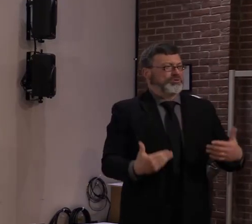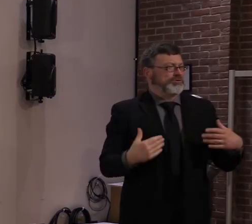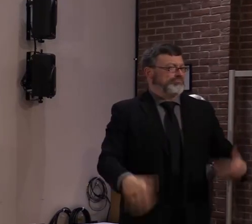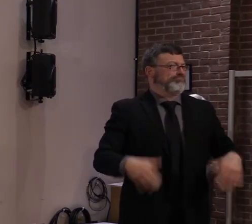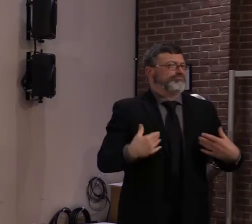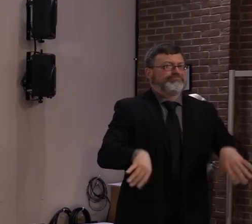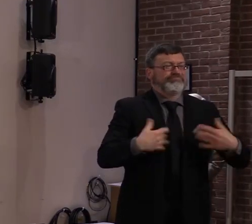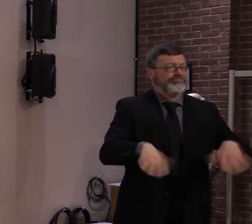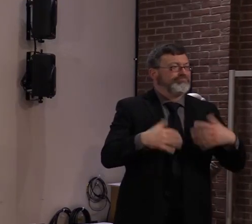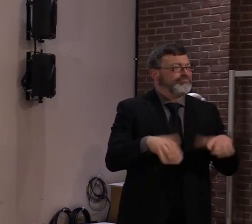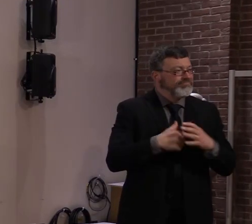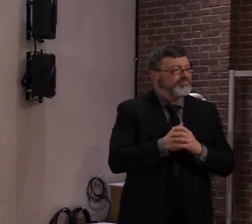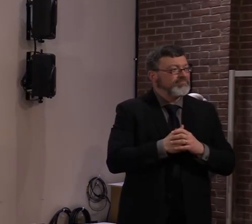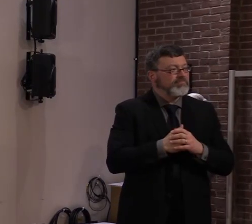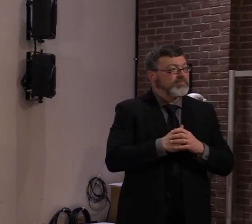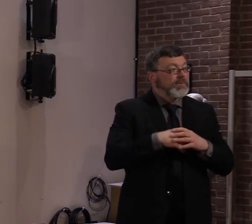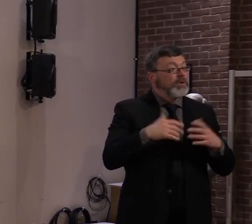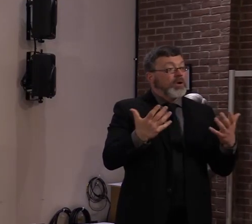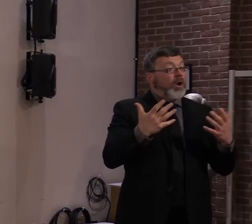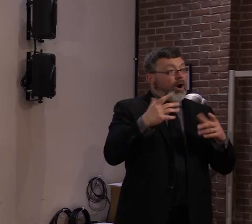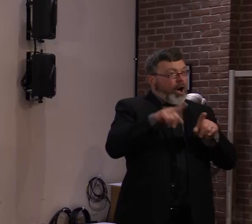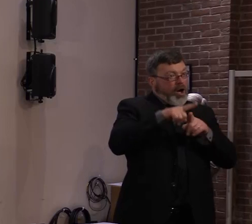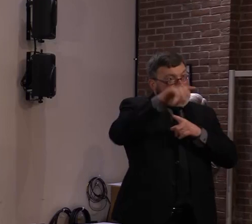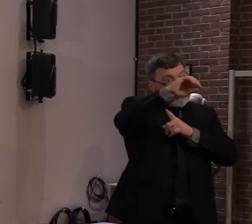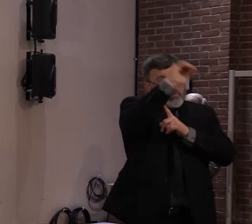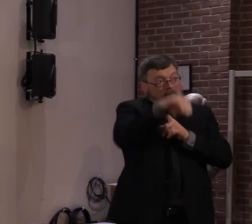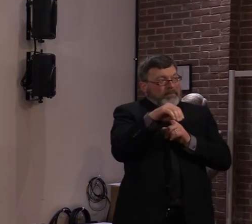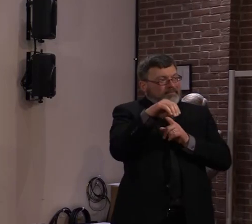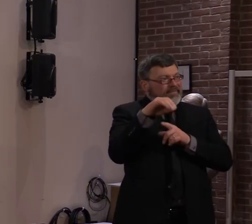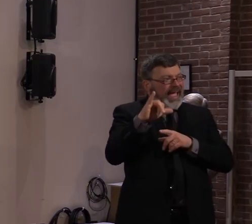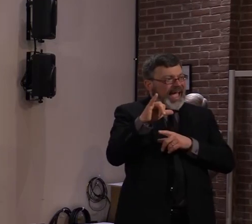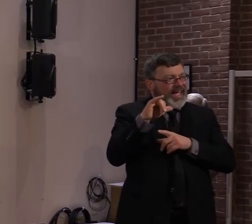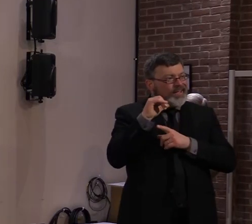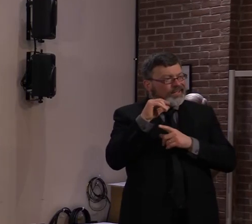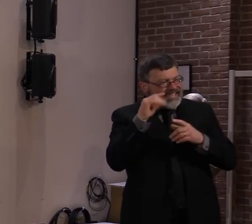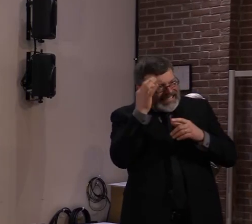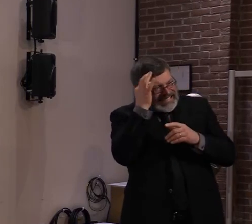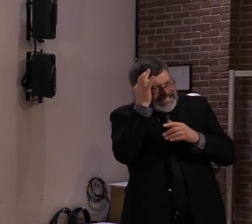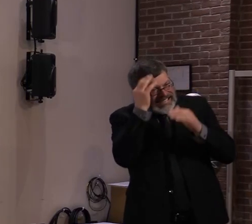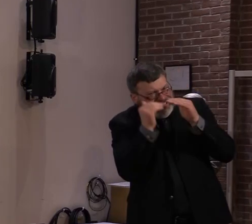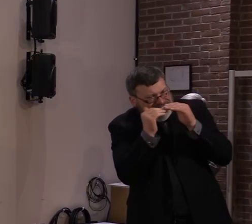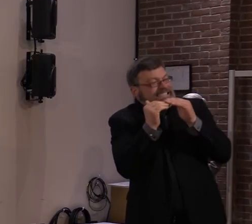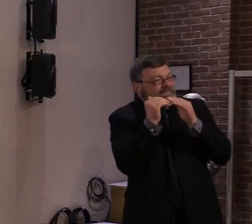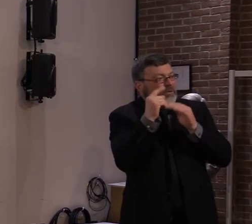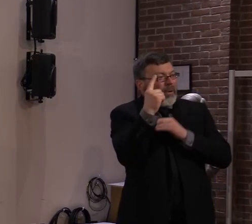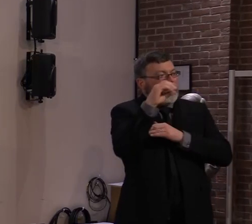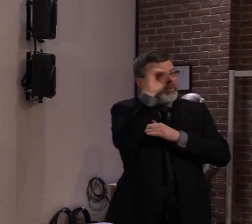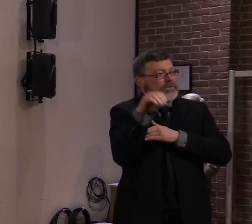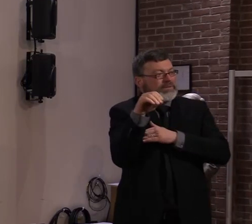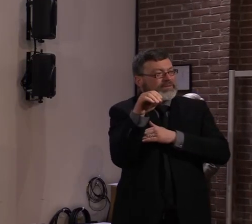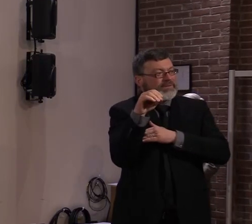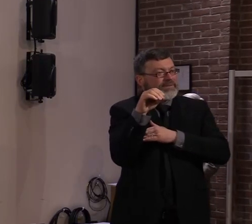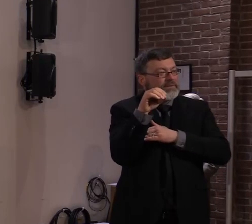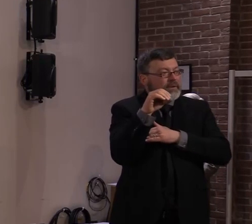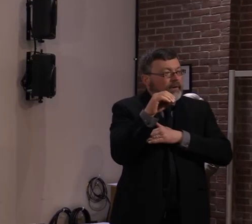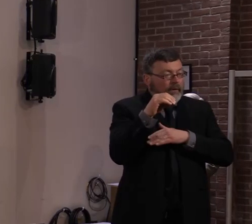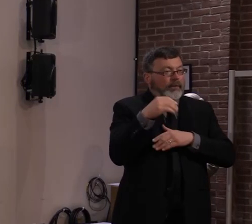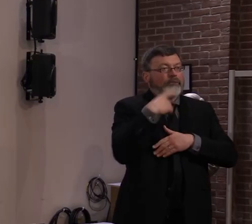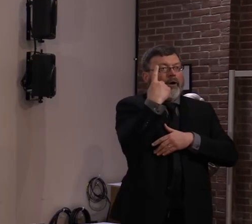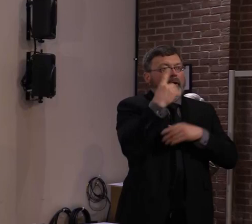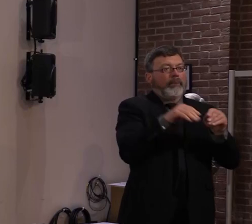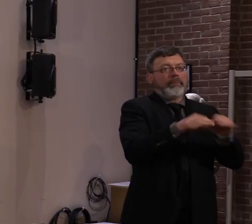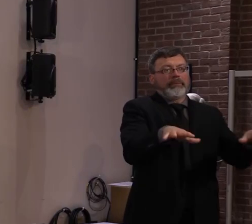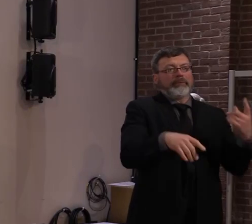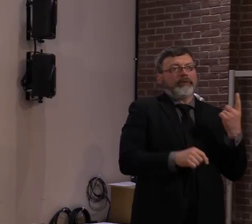outbreak of small number in a long-term care facility. The positivity rate remains low